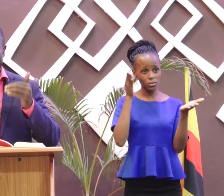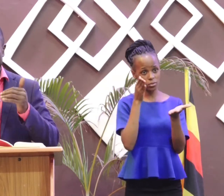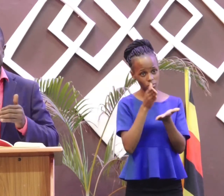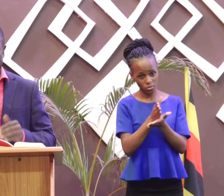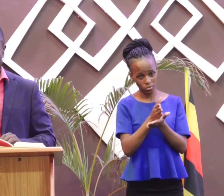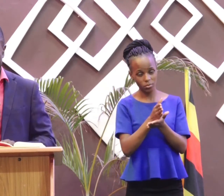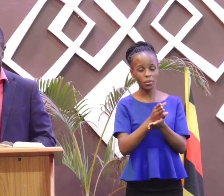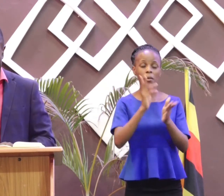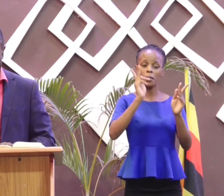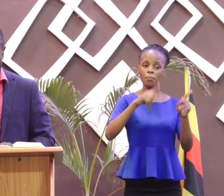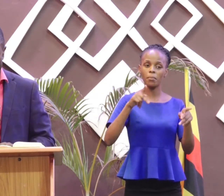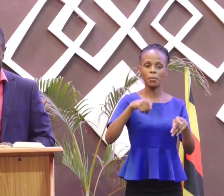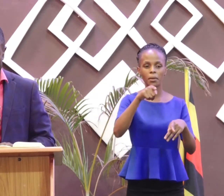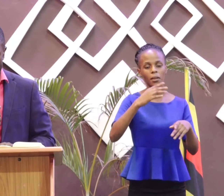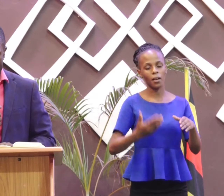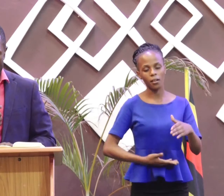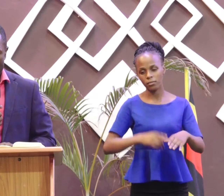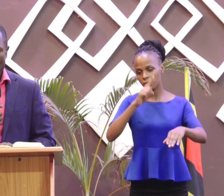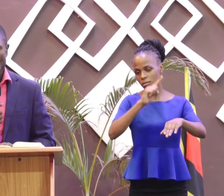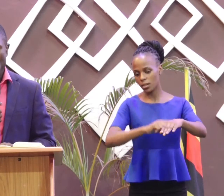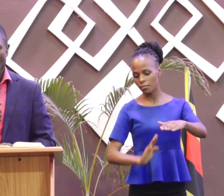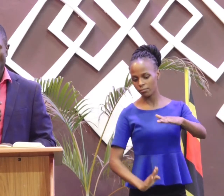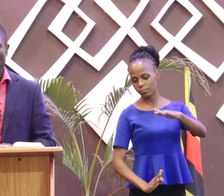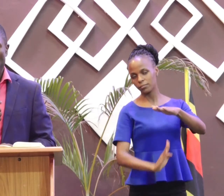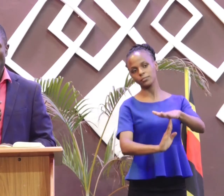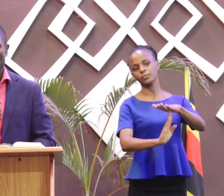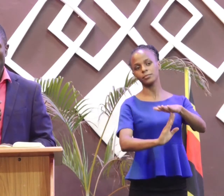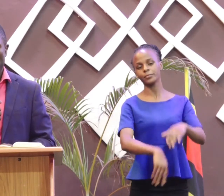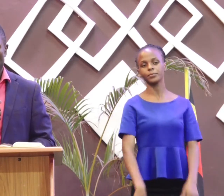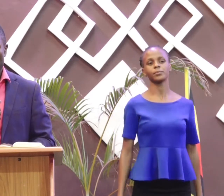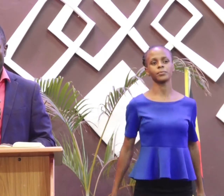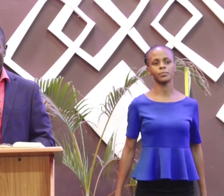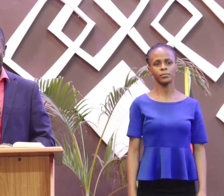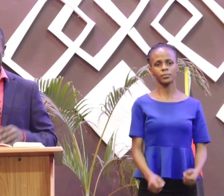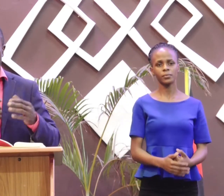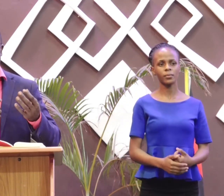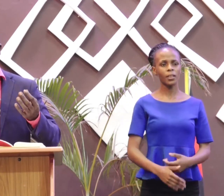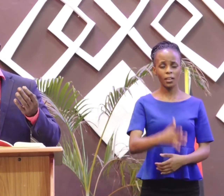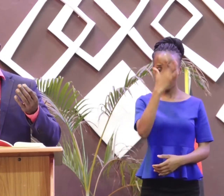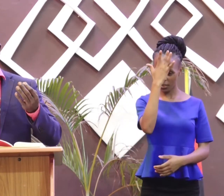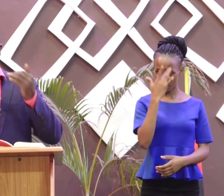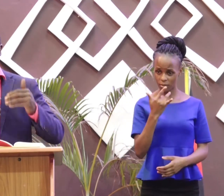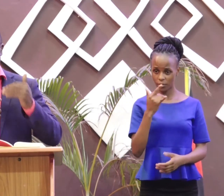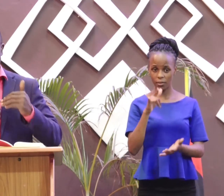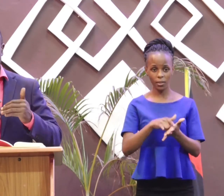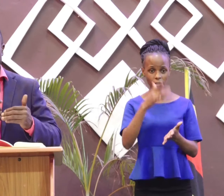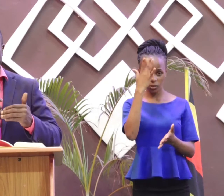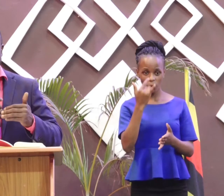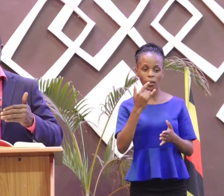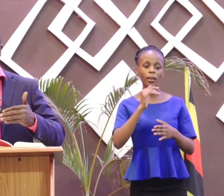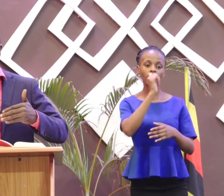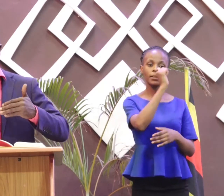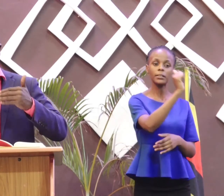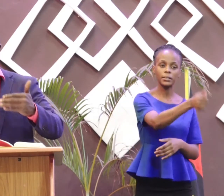are limited. Nga kimanyi bulungi nti abantu tulinako we tukoma. That's why every one of